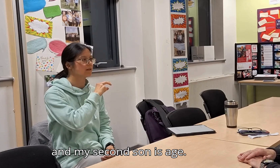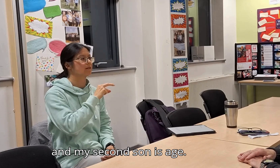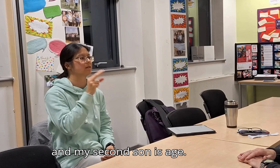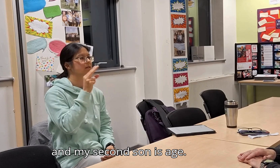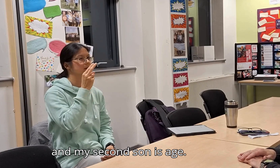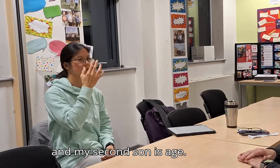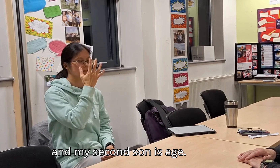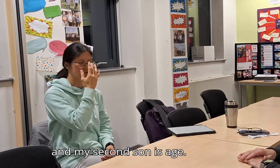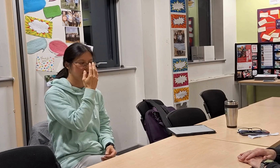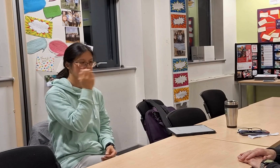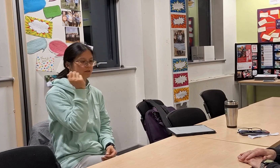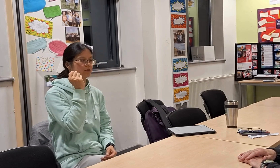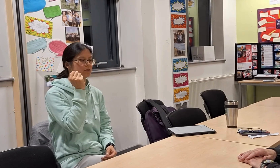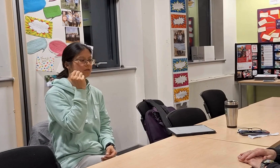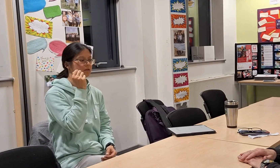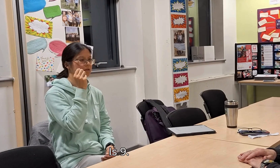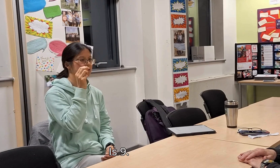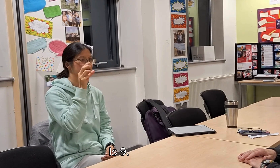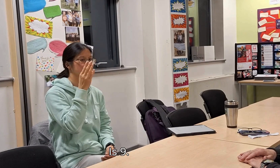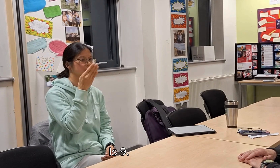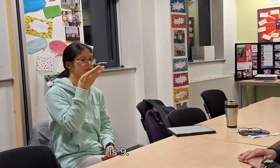his age is 9.